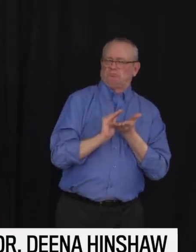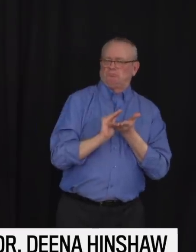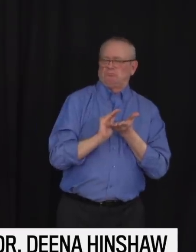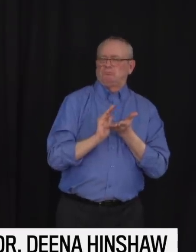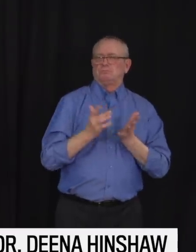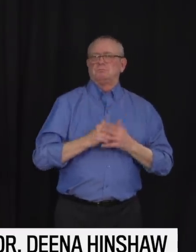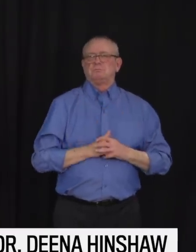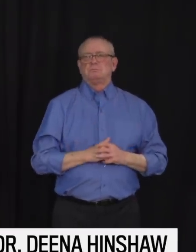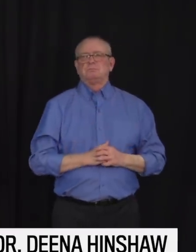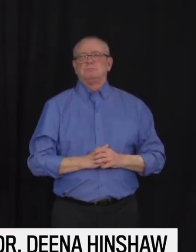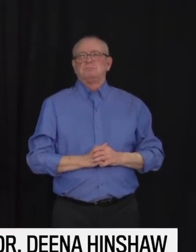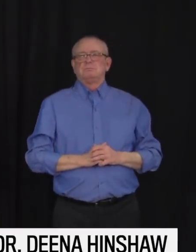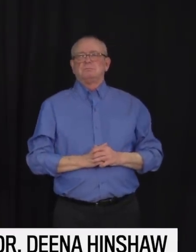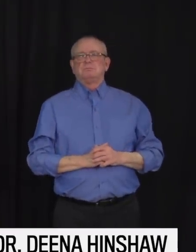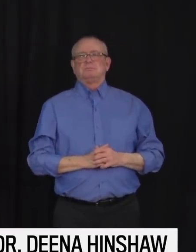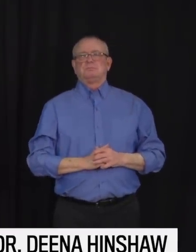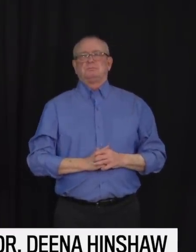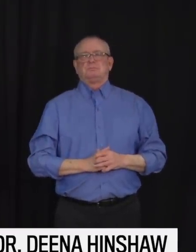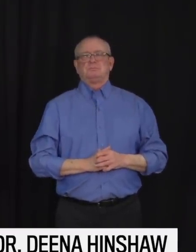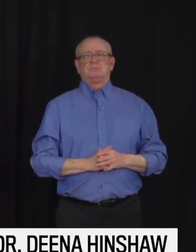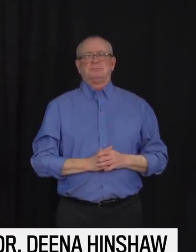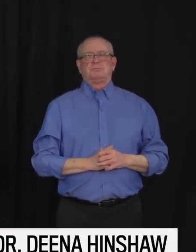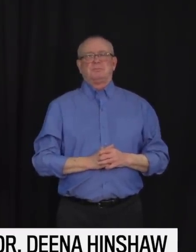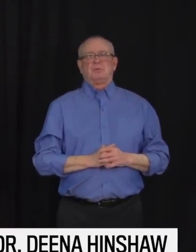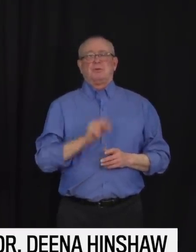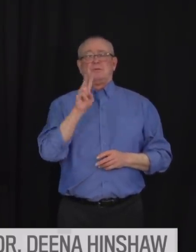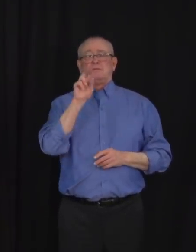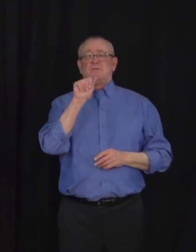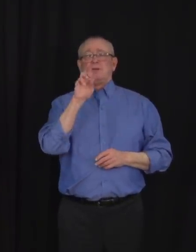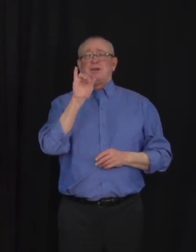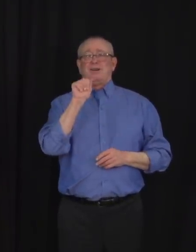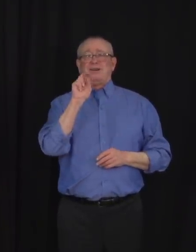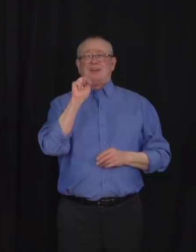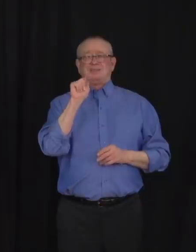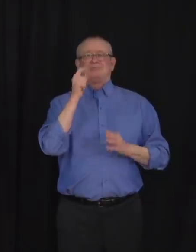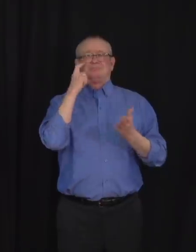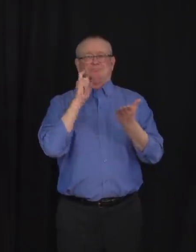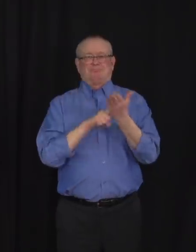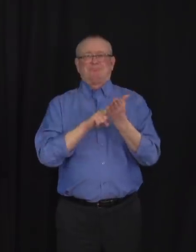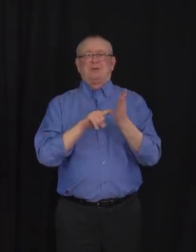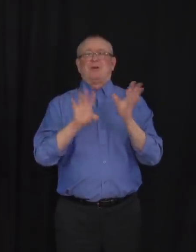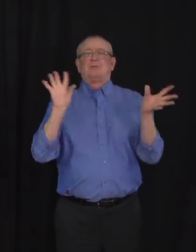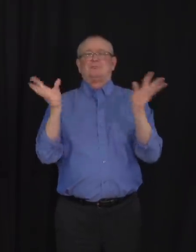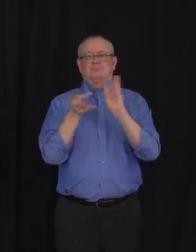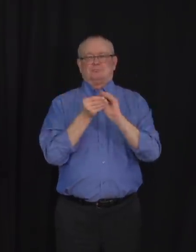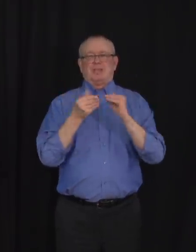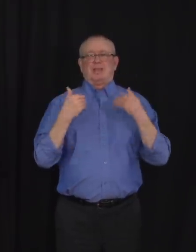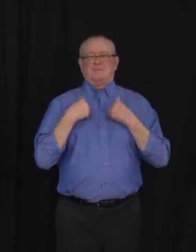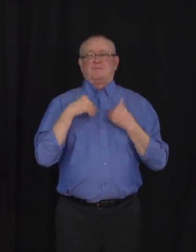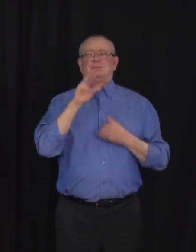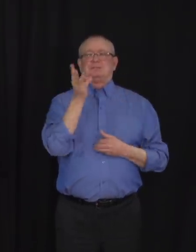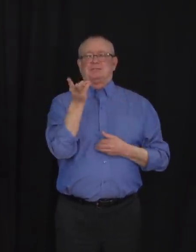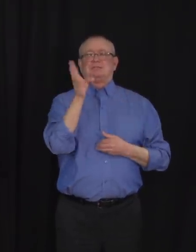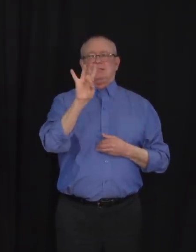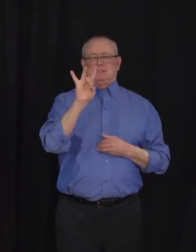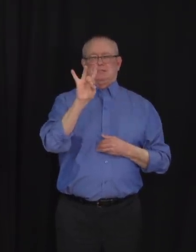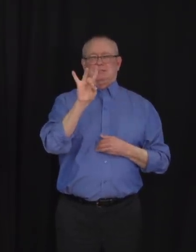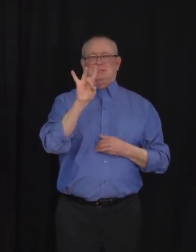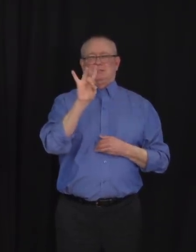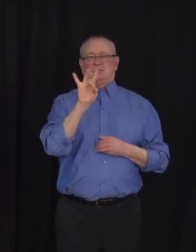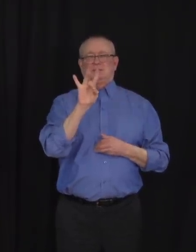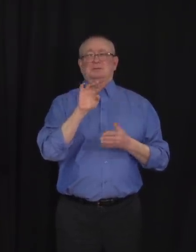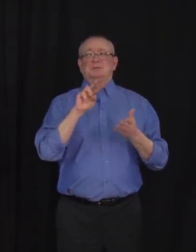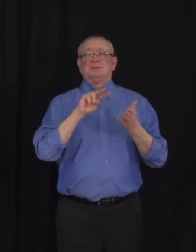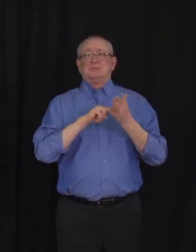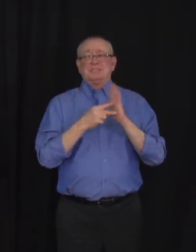We have now detected 68 variant cases in the province. Unfortunately, out of the 11 new confirmed